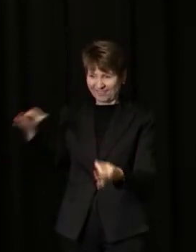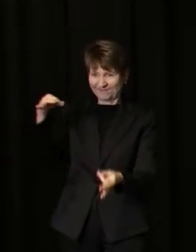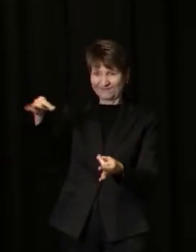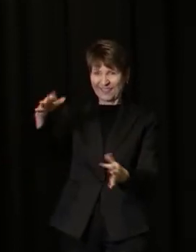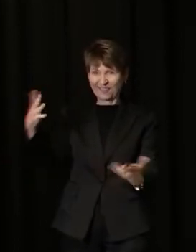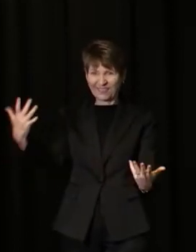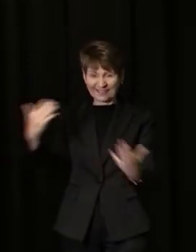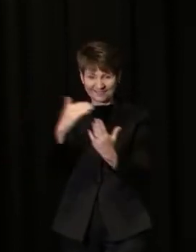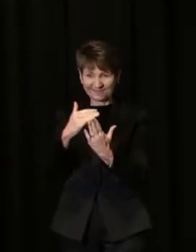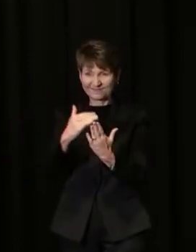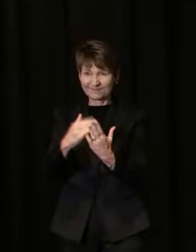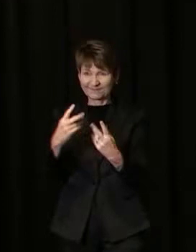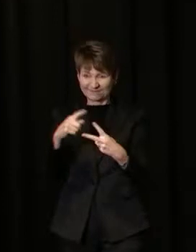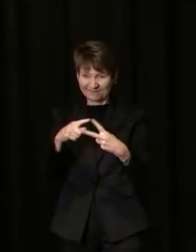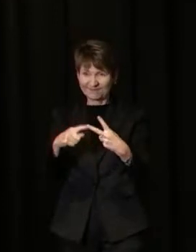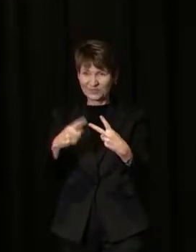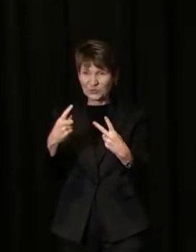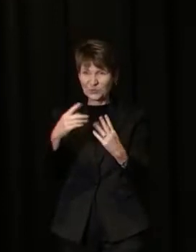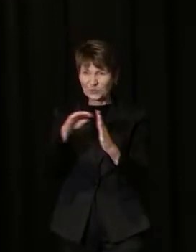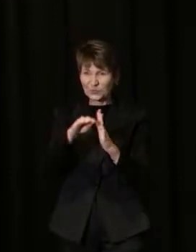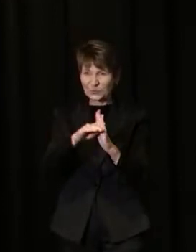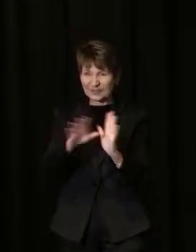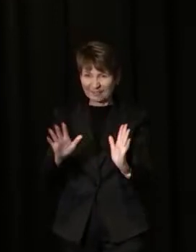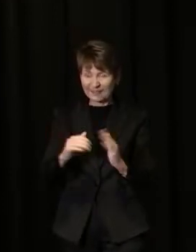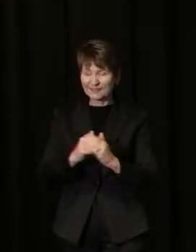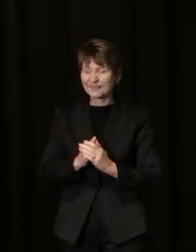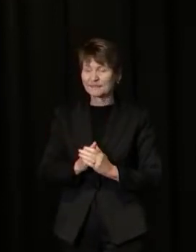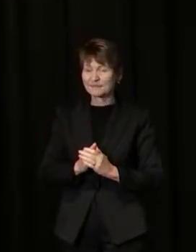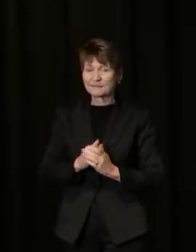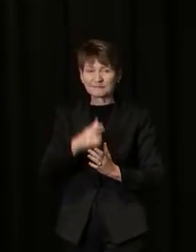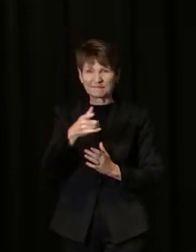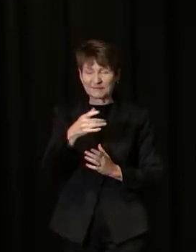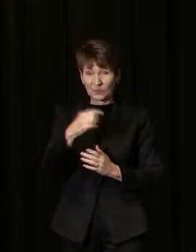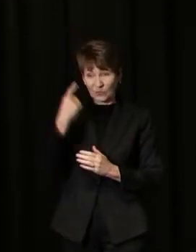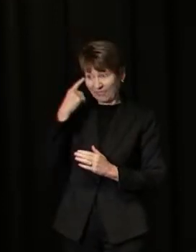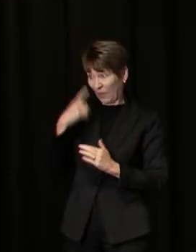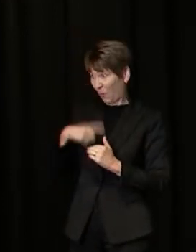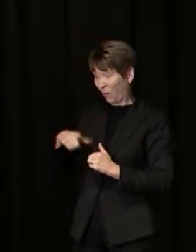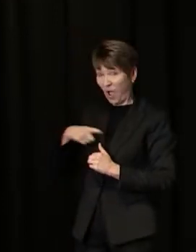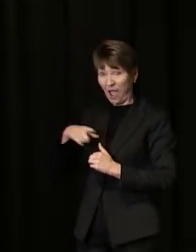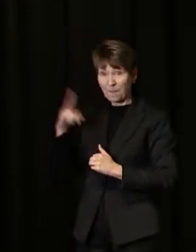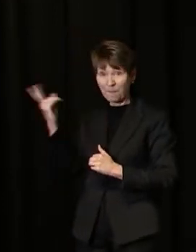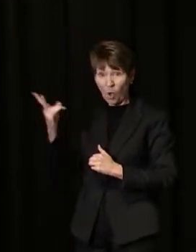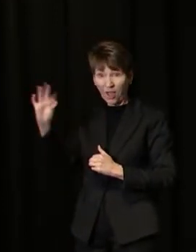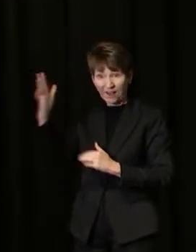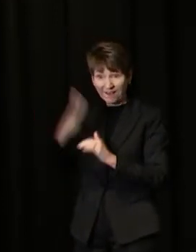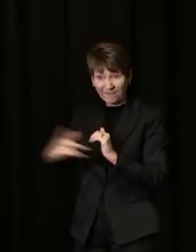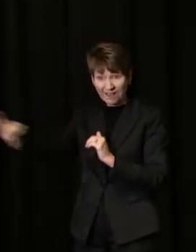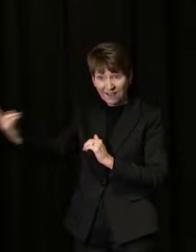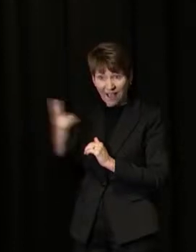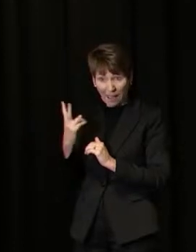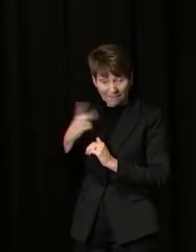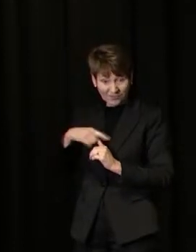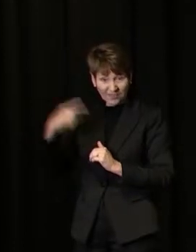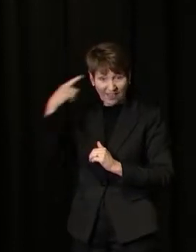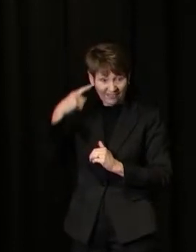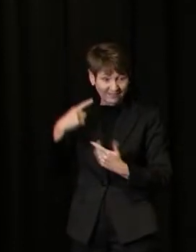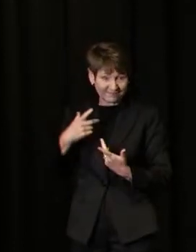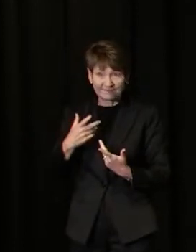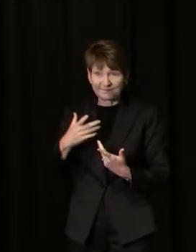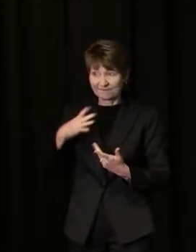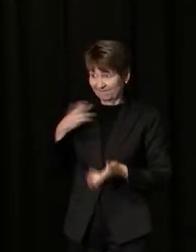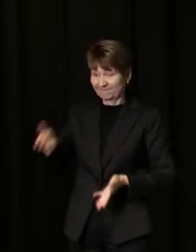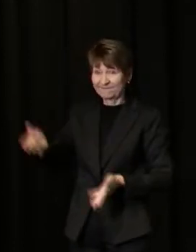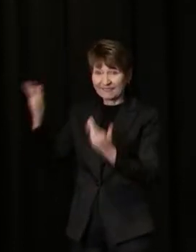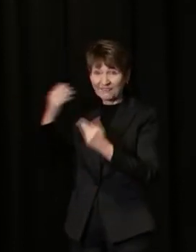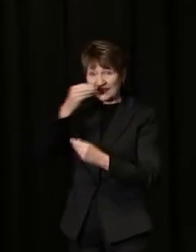They're only not here today because the health minister and I thought we could probably handle it without them. And a bit of a Sunday off isn't the worst